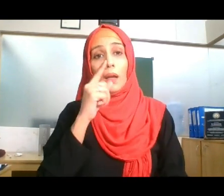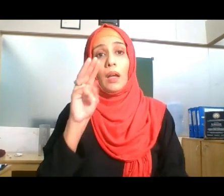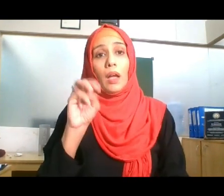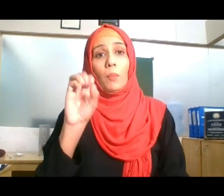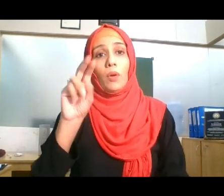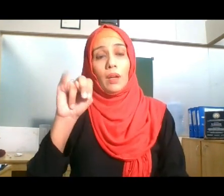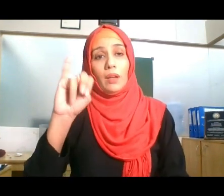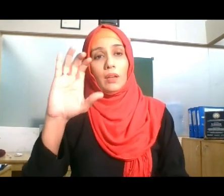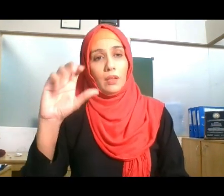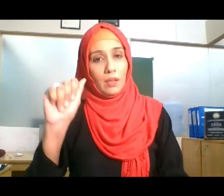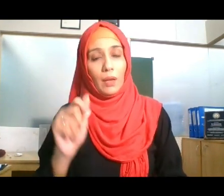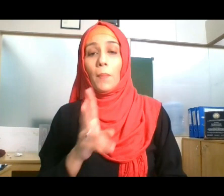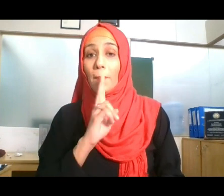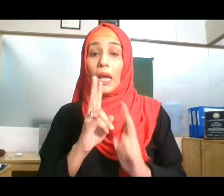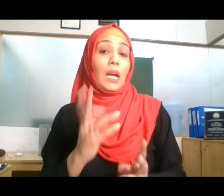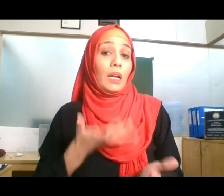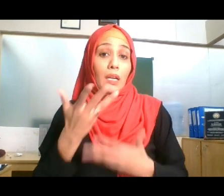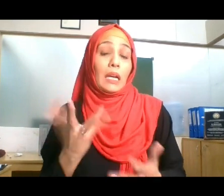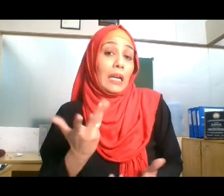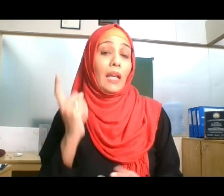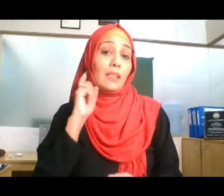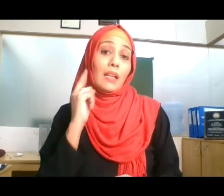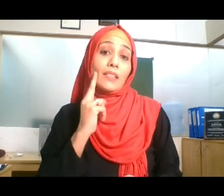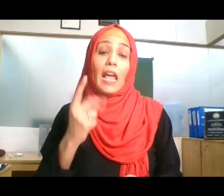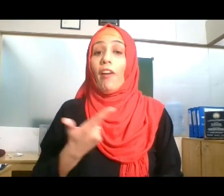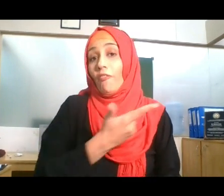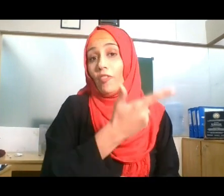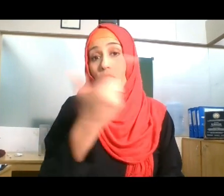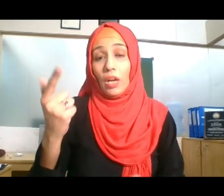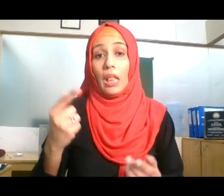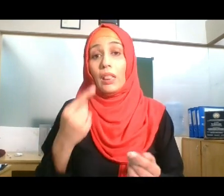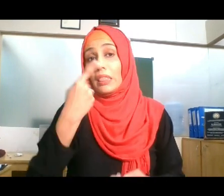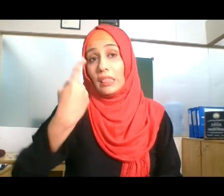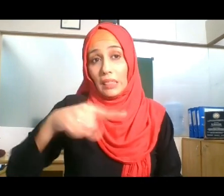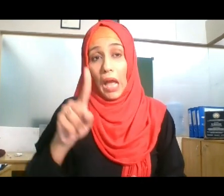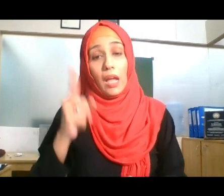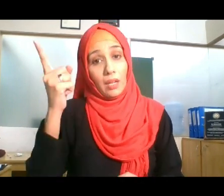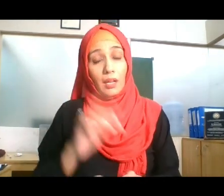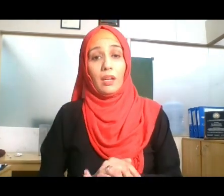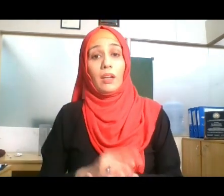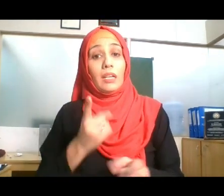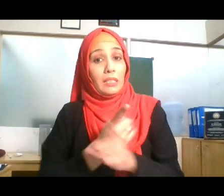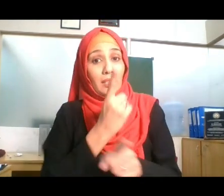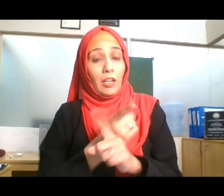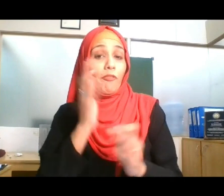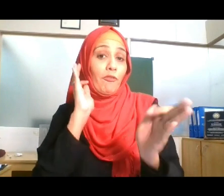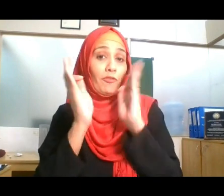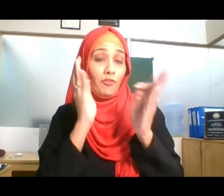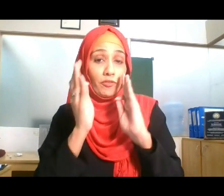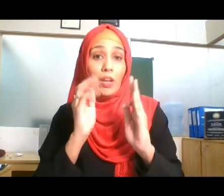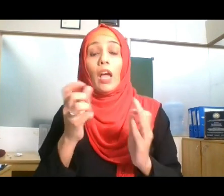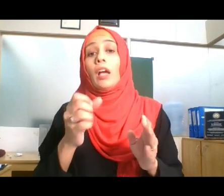have been working with the hearing impaired community in Thailand, for instance, to train them to use Facebook and social